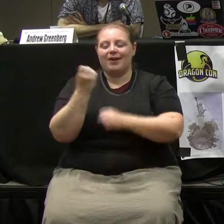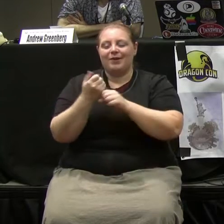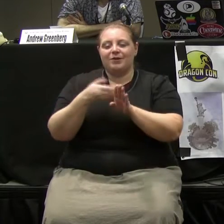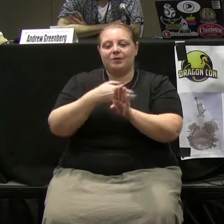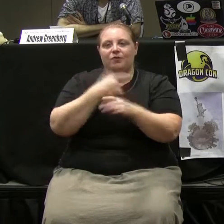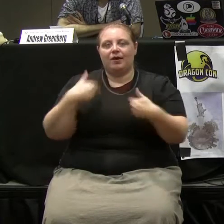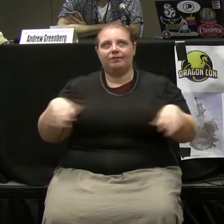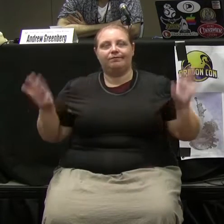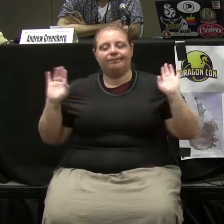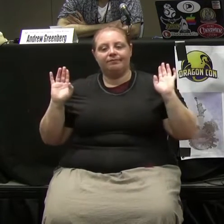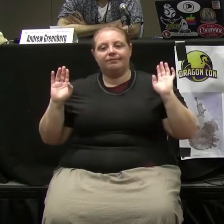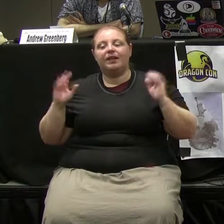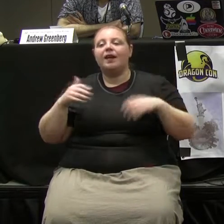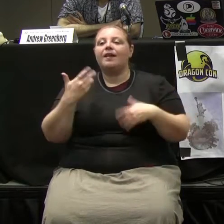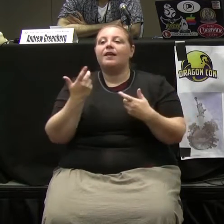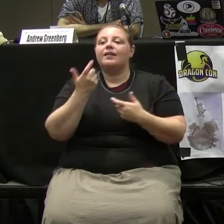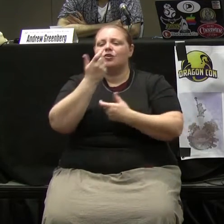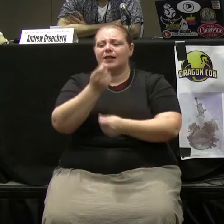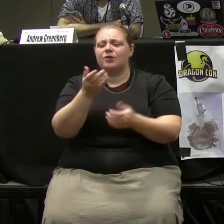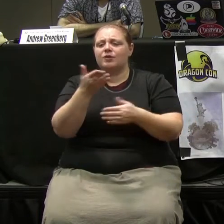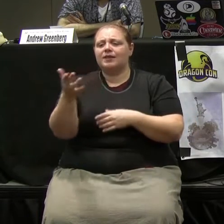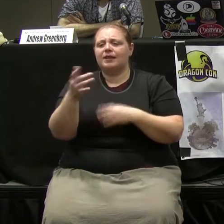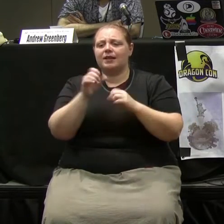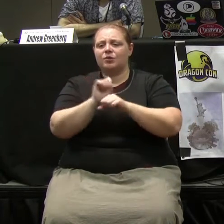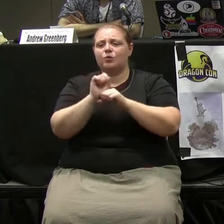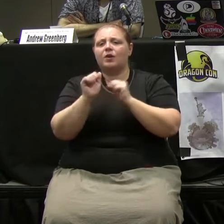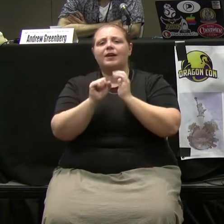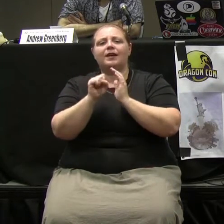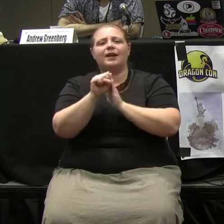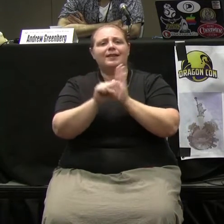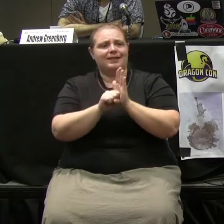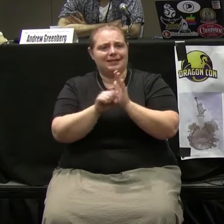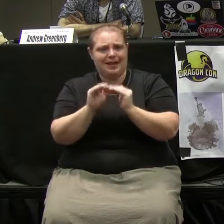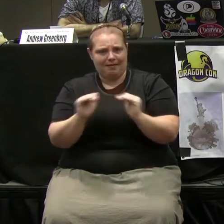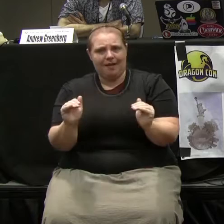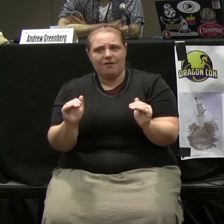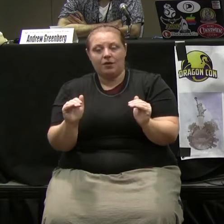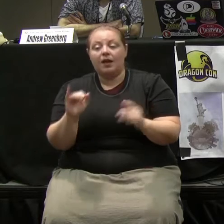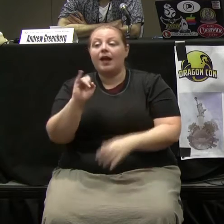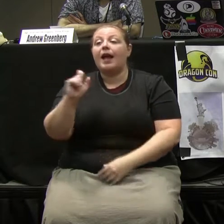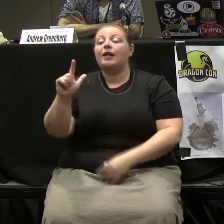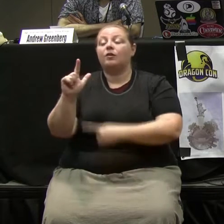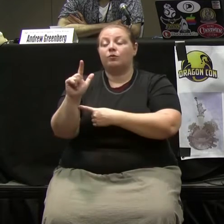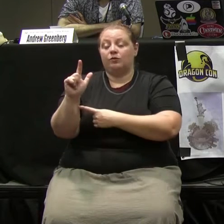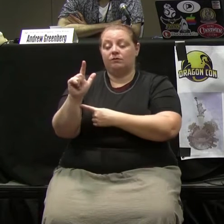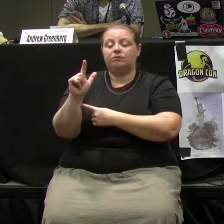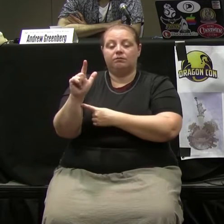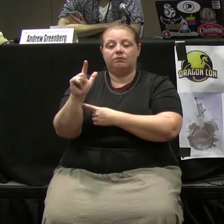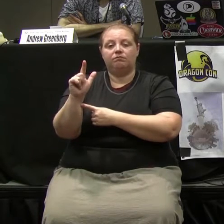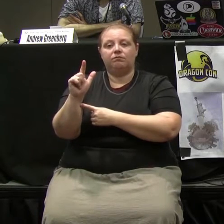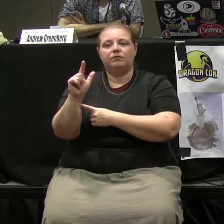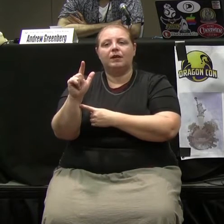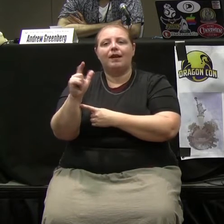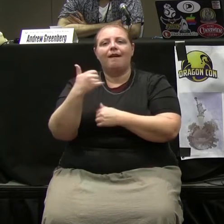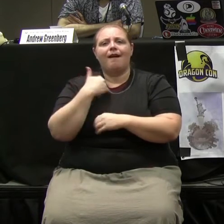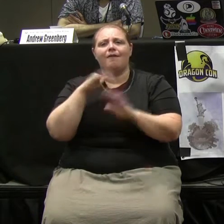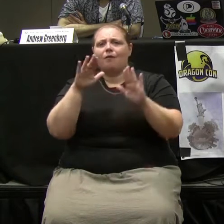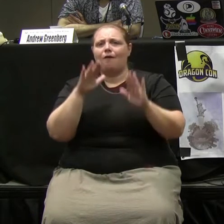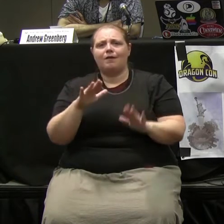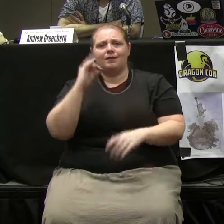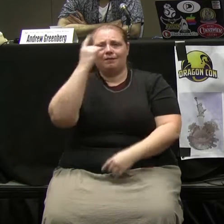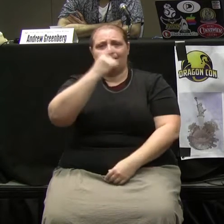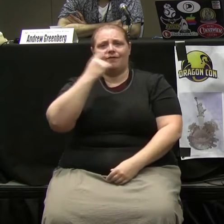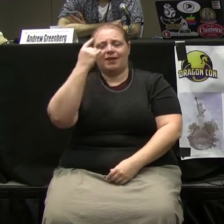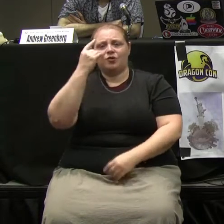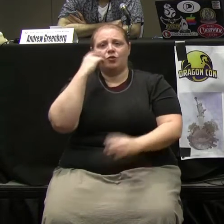can do really interesting things on the state level. I've pulled some examples. Illinois has some very interesting facial recognition